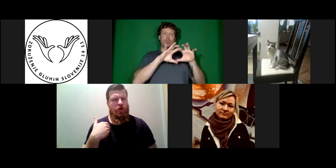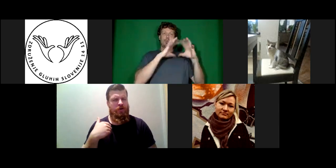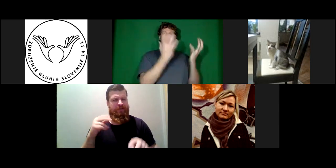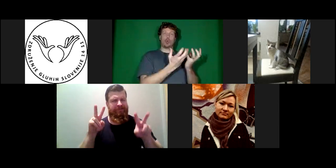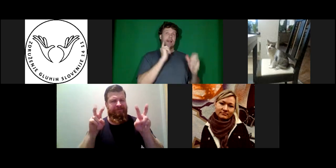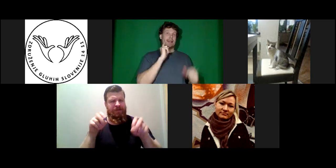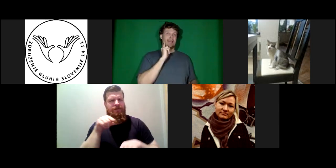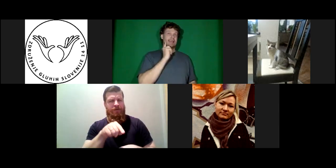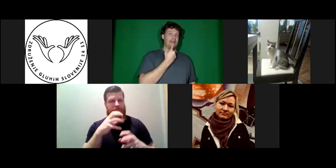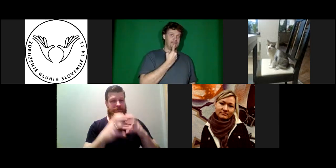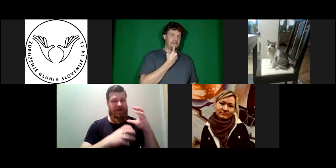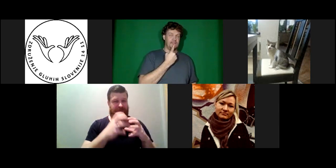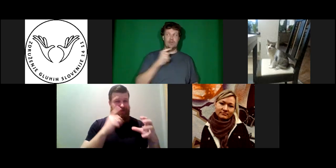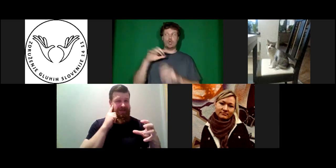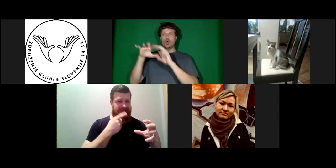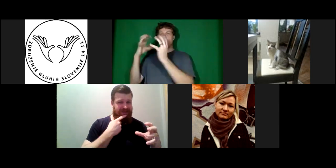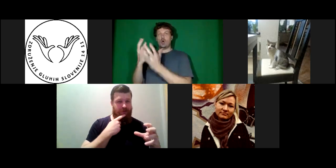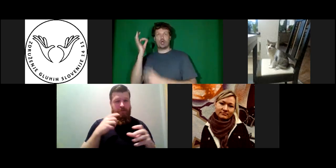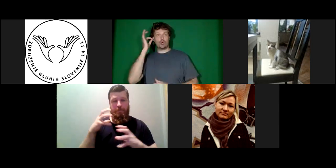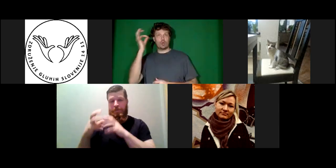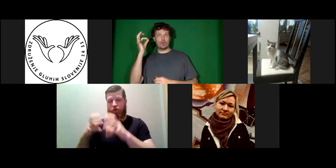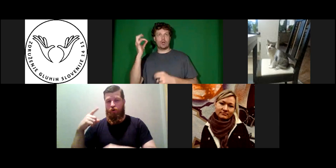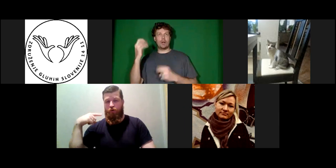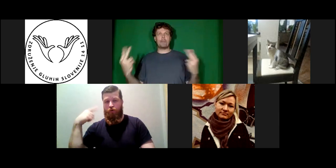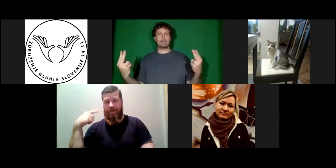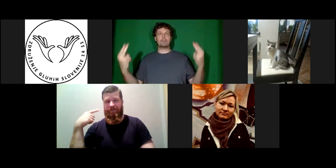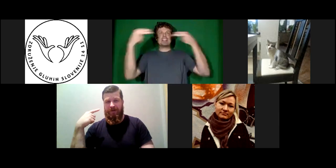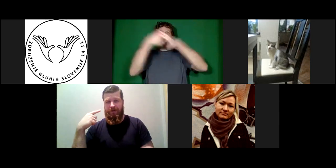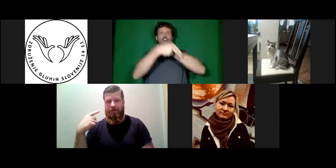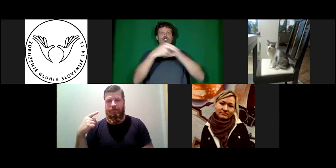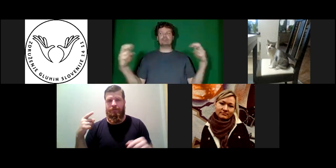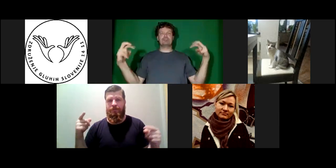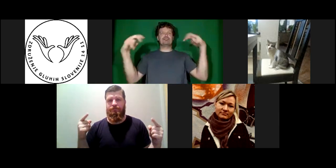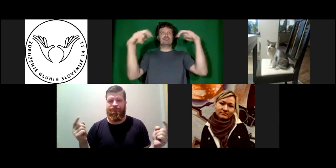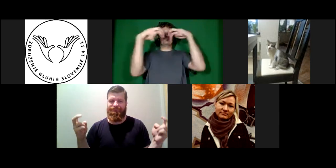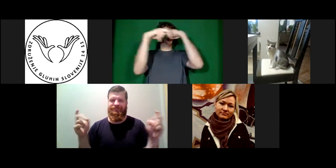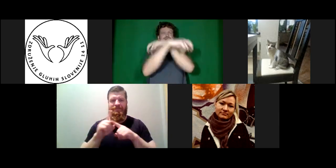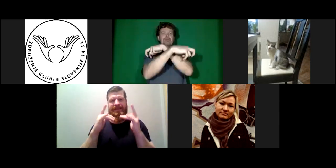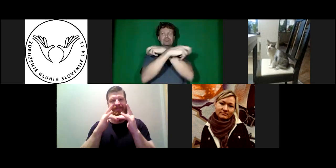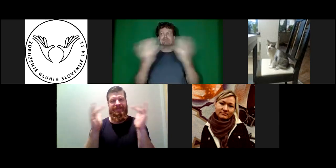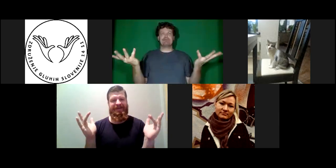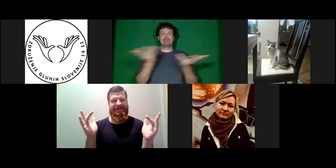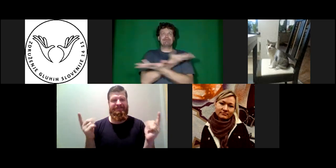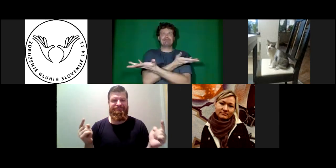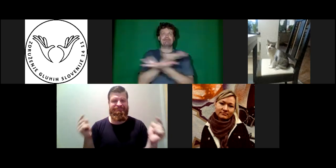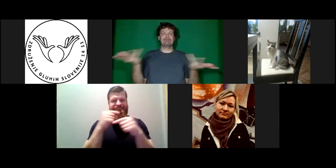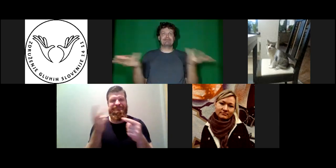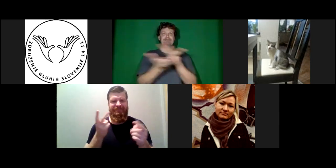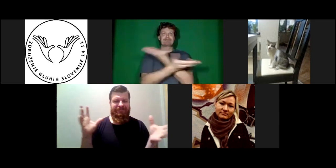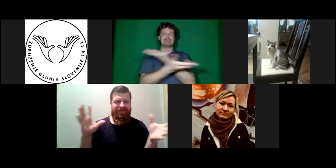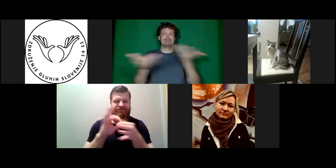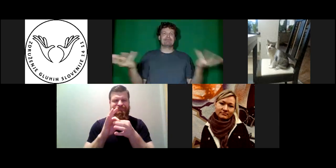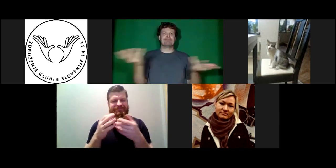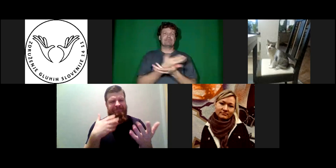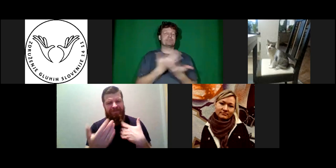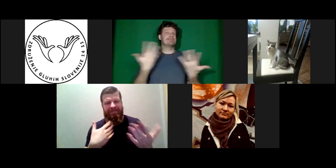the problem of deafness is really the connection between the deaf world and the hearing world. And I want to be a bridge